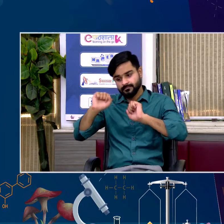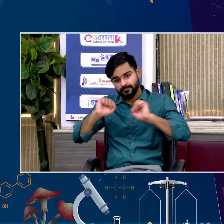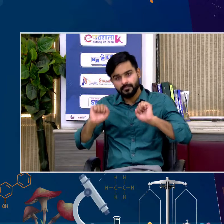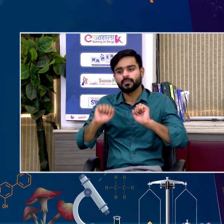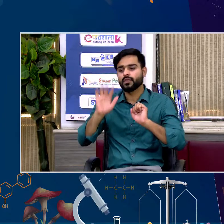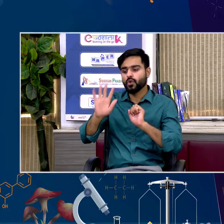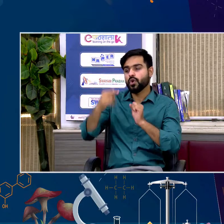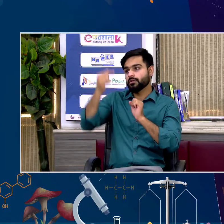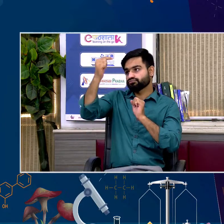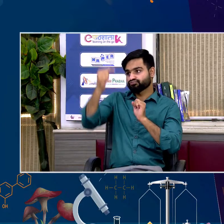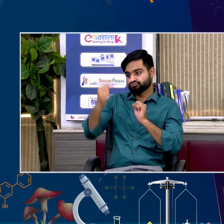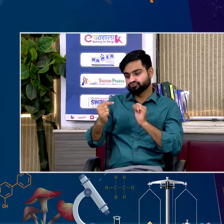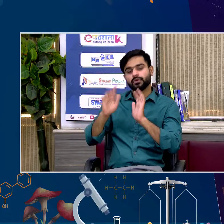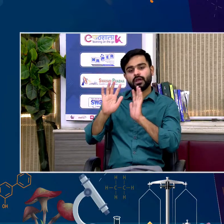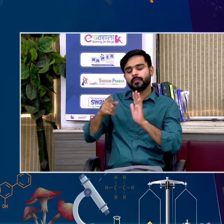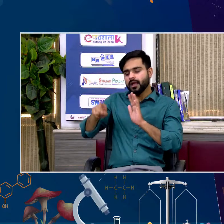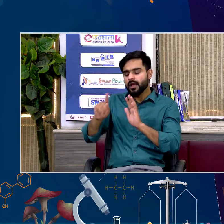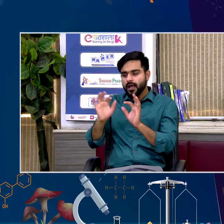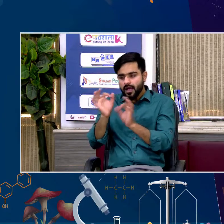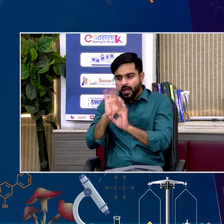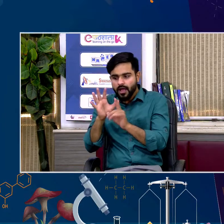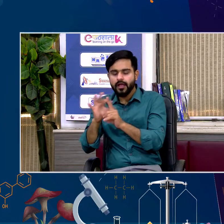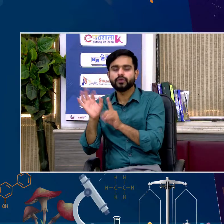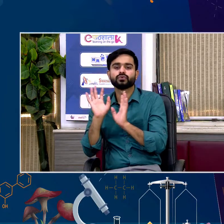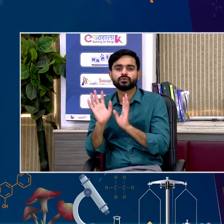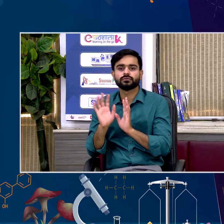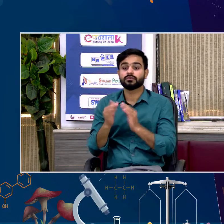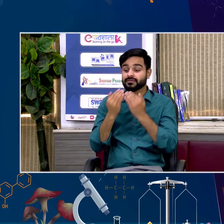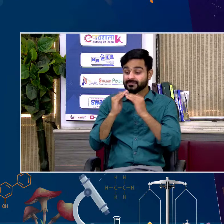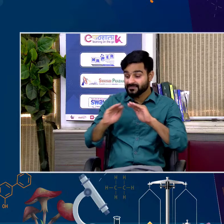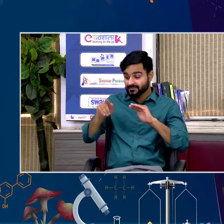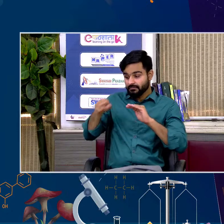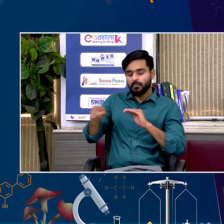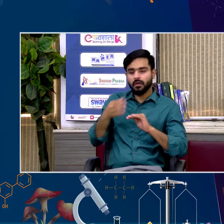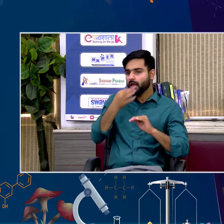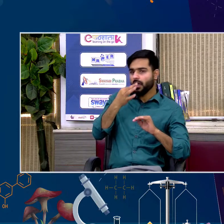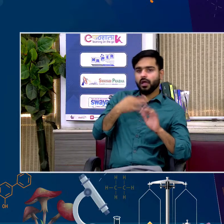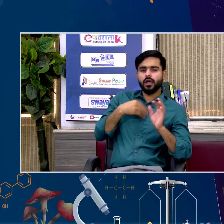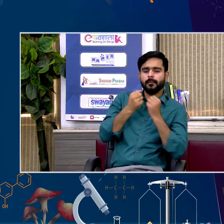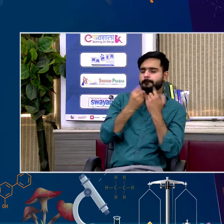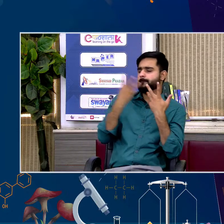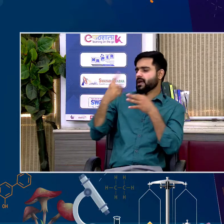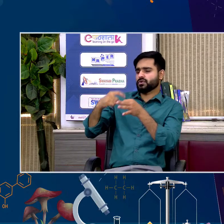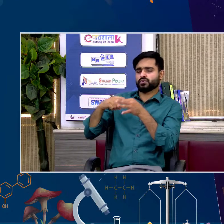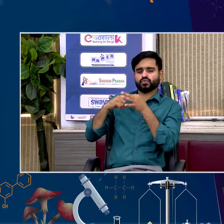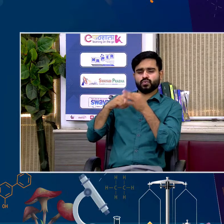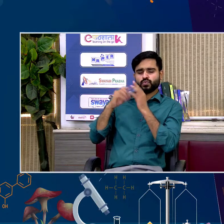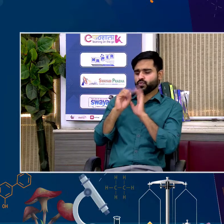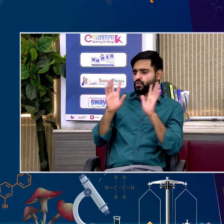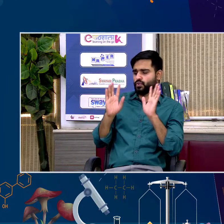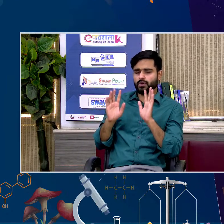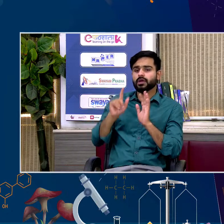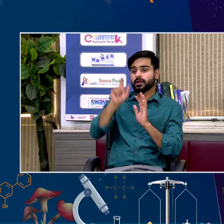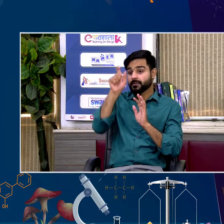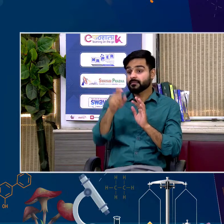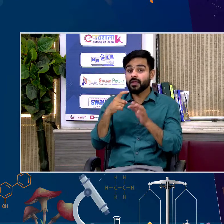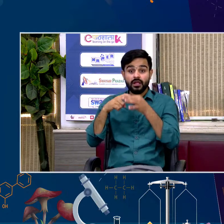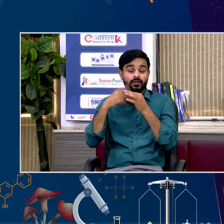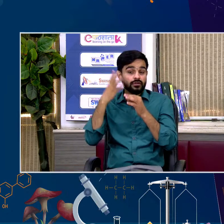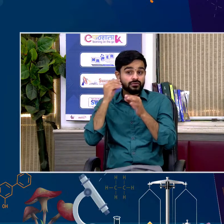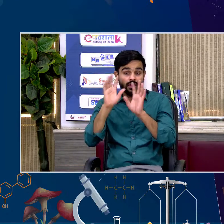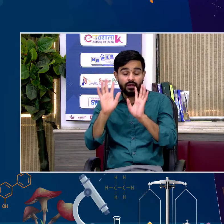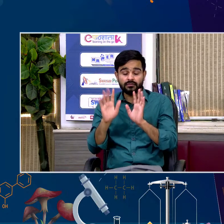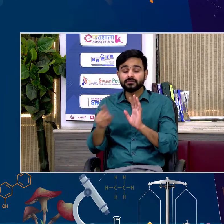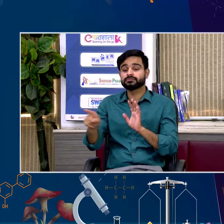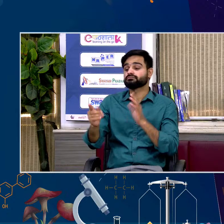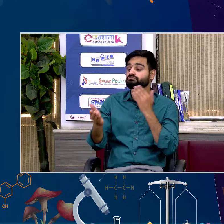his table so that he can refer to it. Children with autism may not ask as many questions as a non-autistic child may ask, right? So